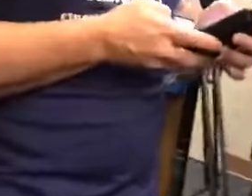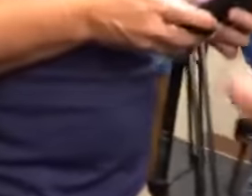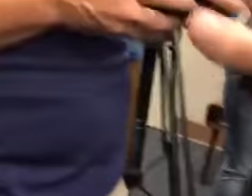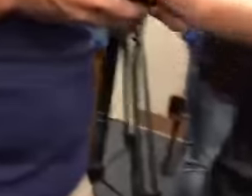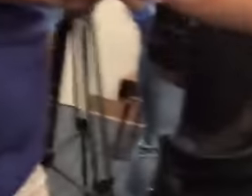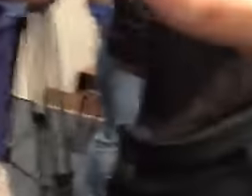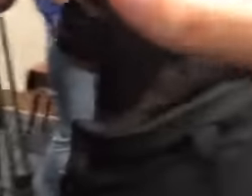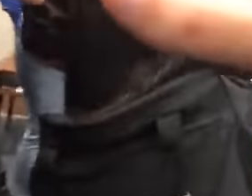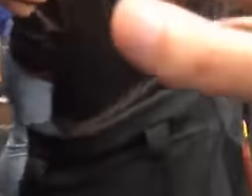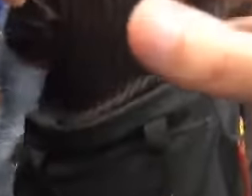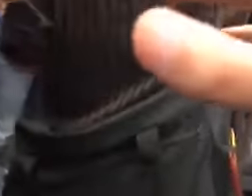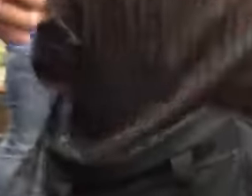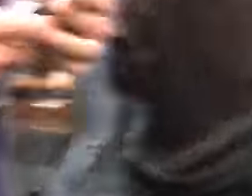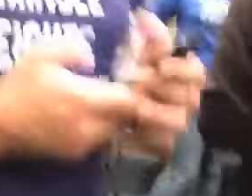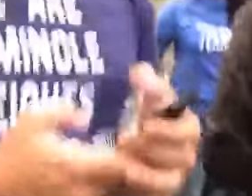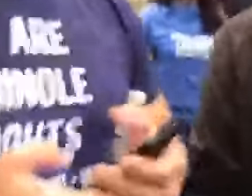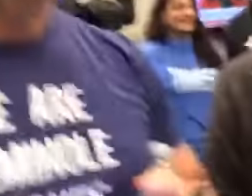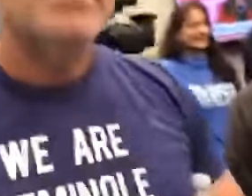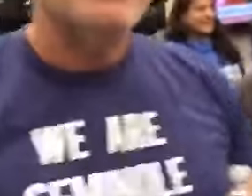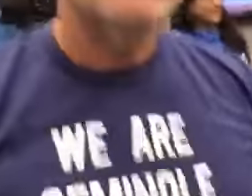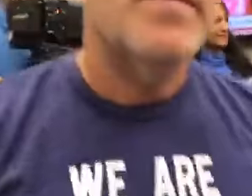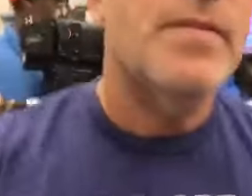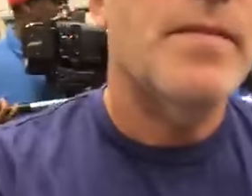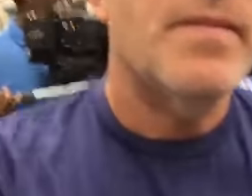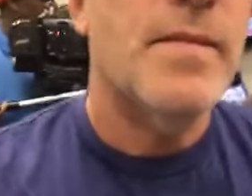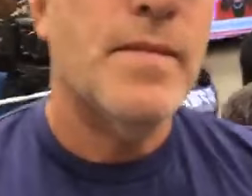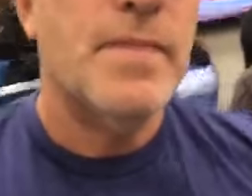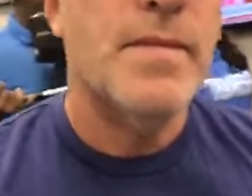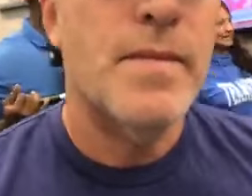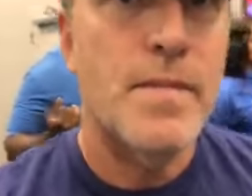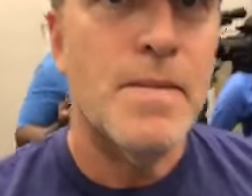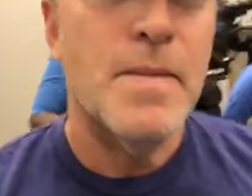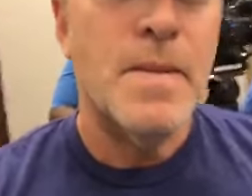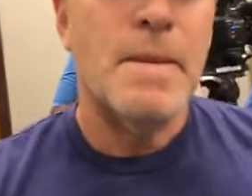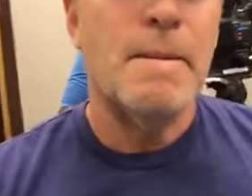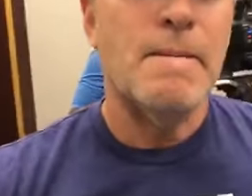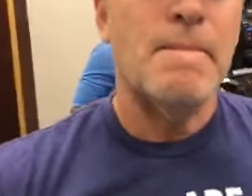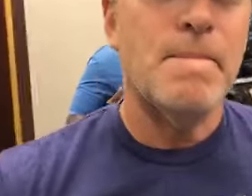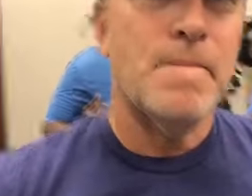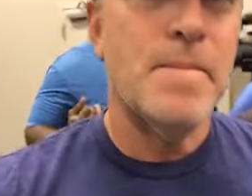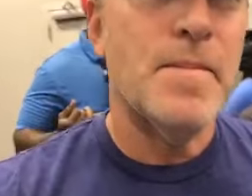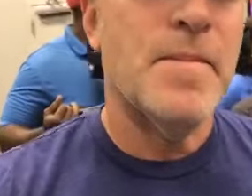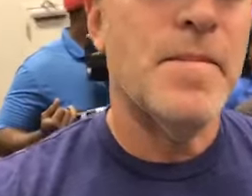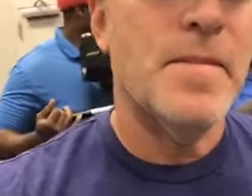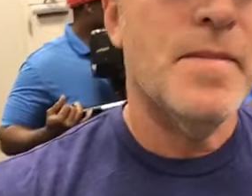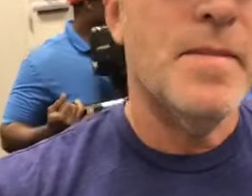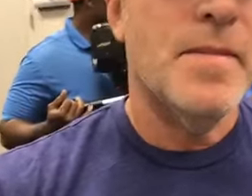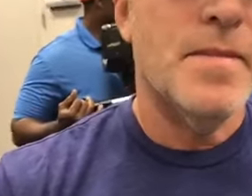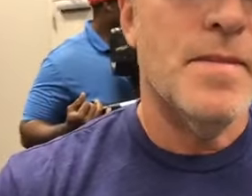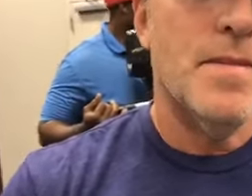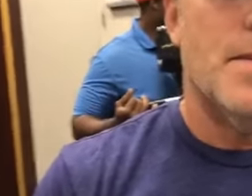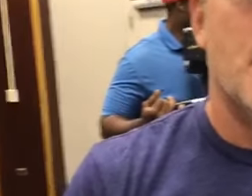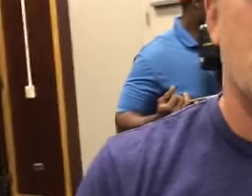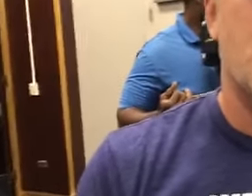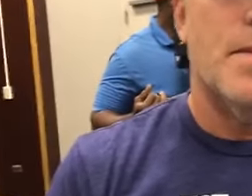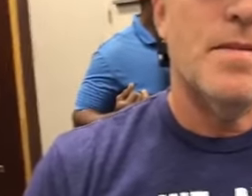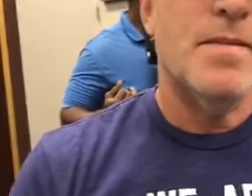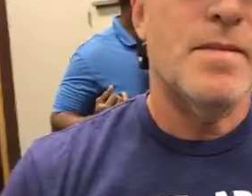Can I maybe ask you a quick question? Okay. So you're just hearing this news for the first time. By the way, we're here with some of the